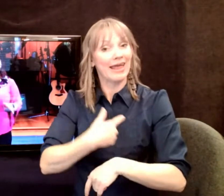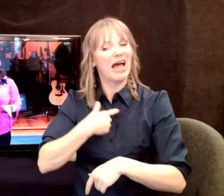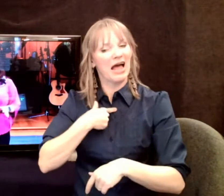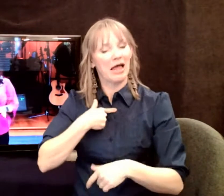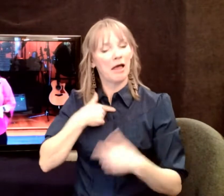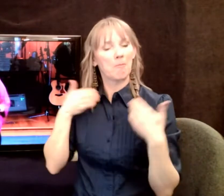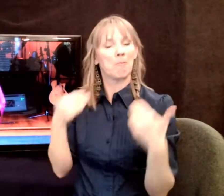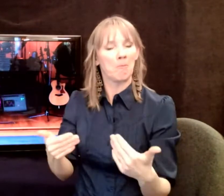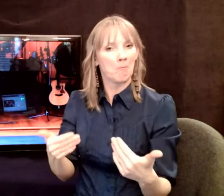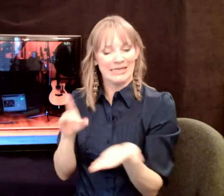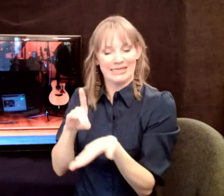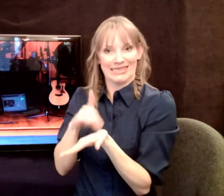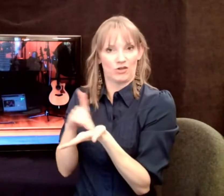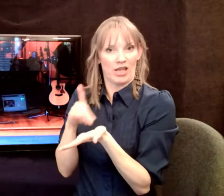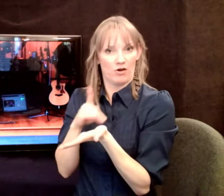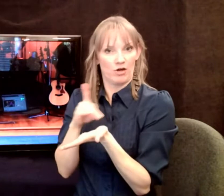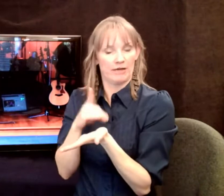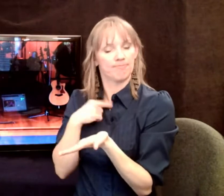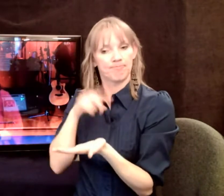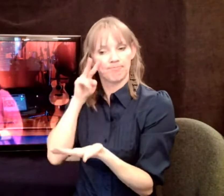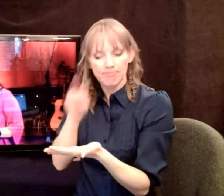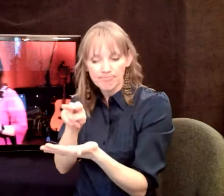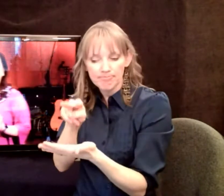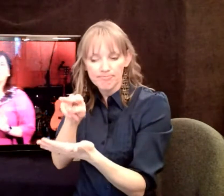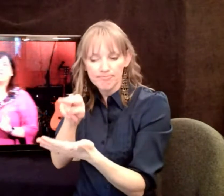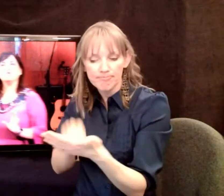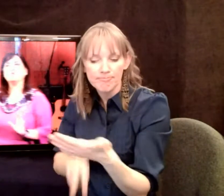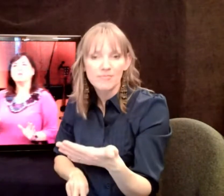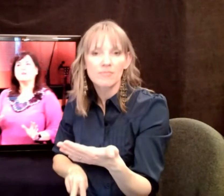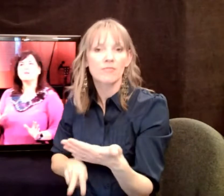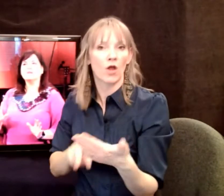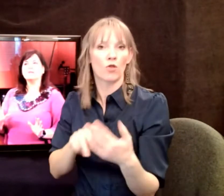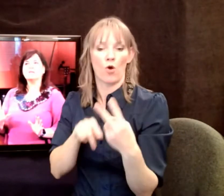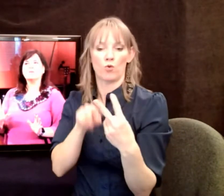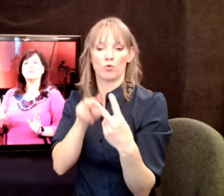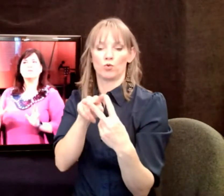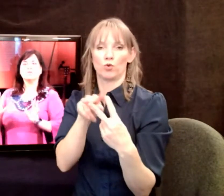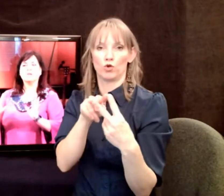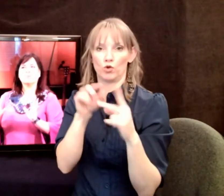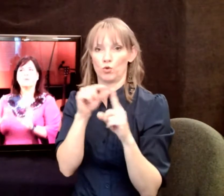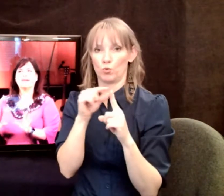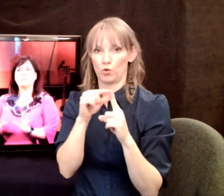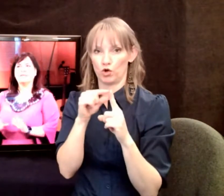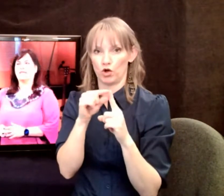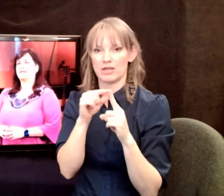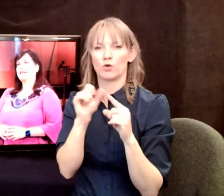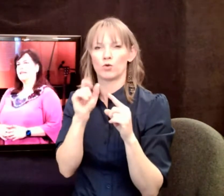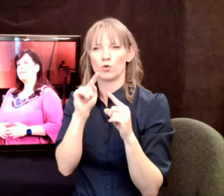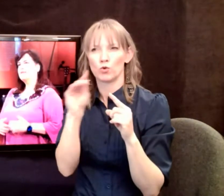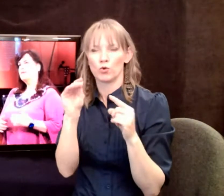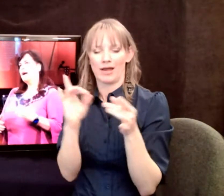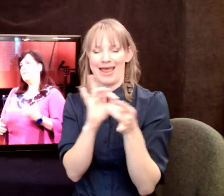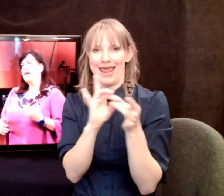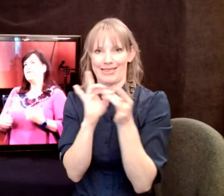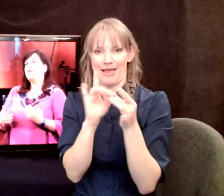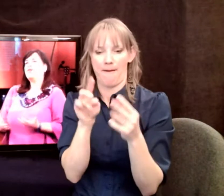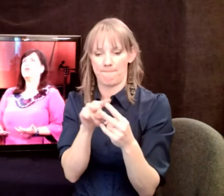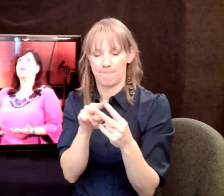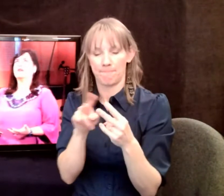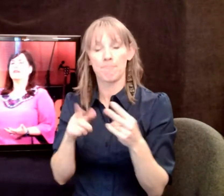went to the dictionary and I looked up those two words in order to bring them together. And so I've